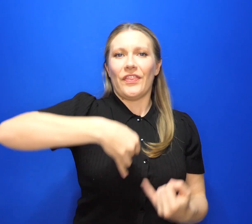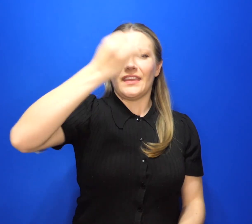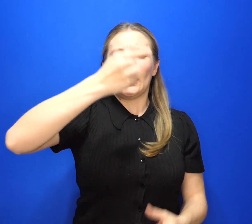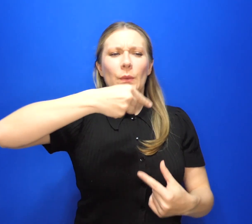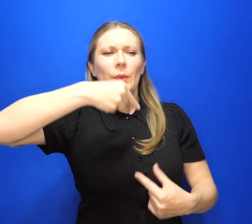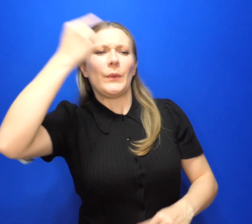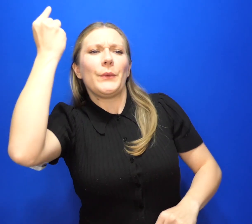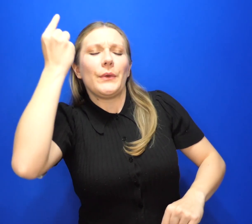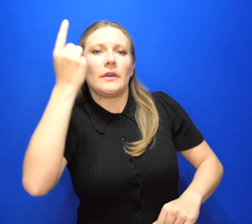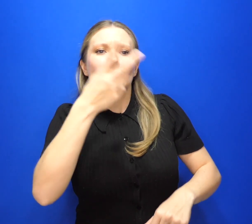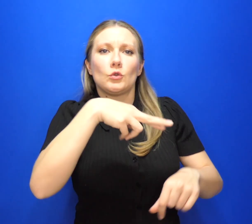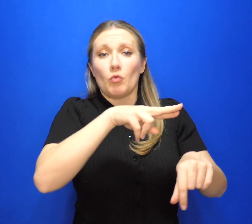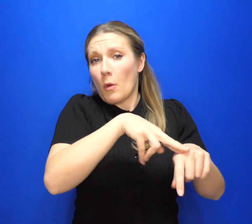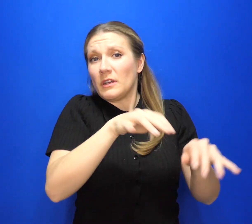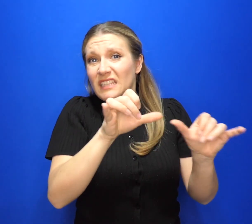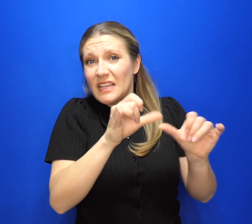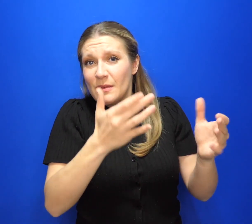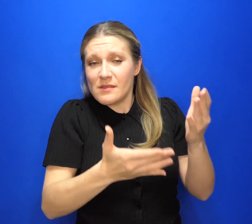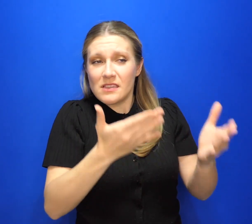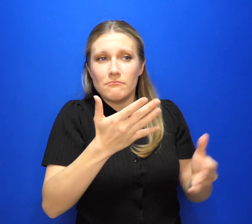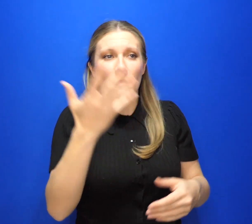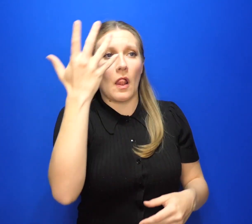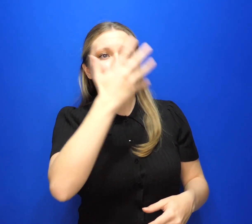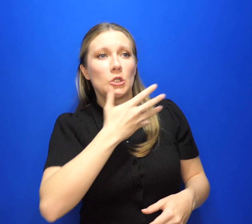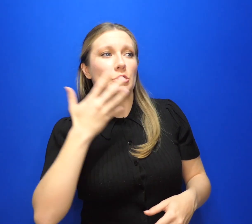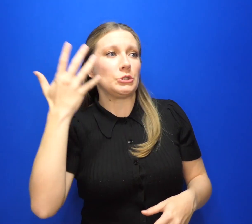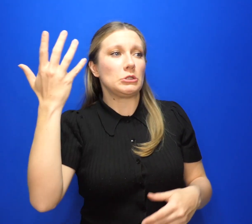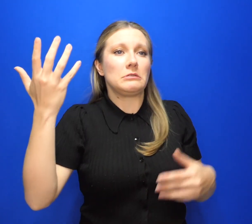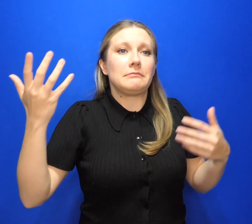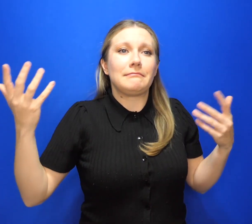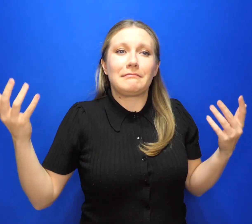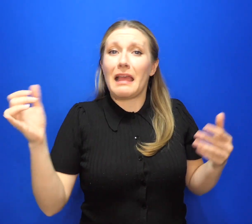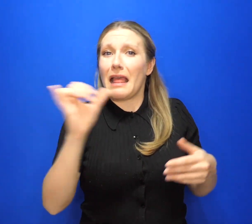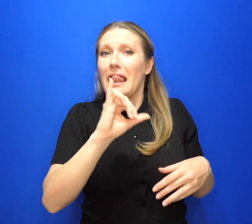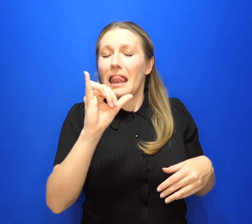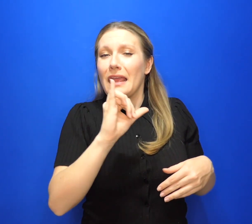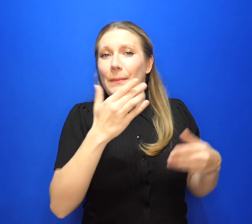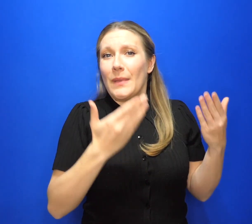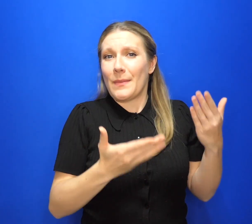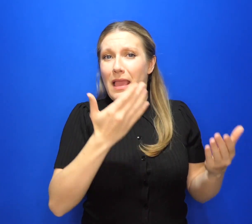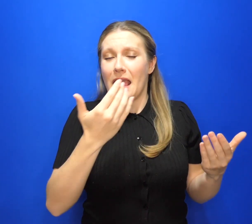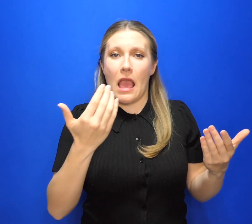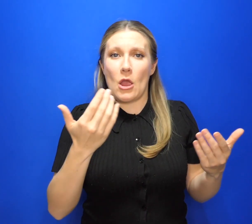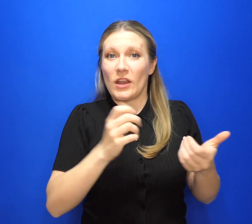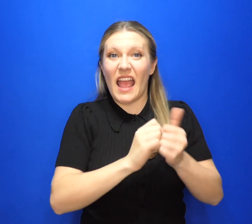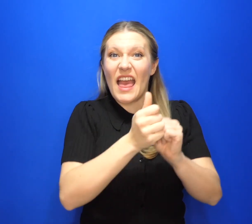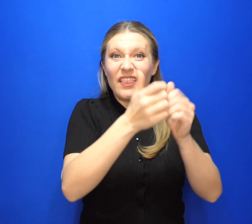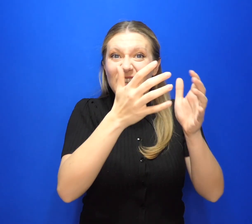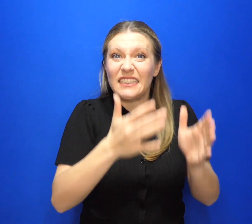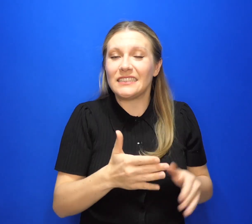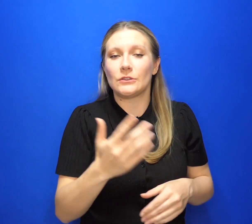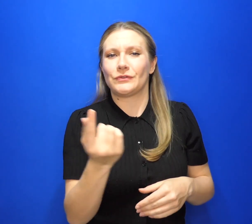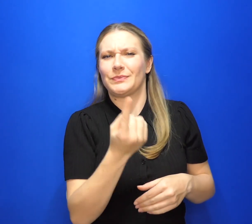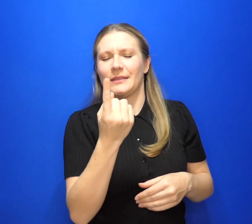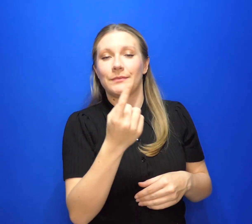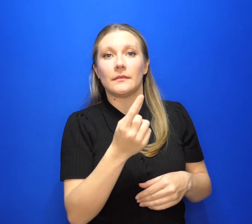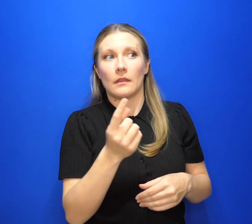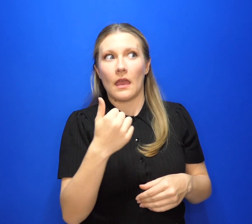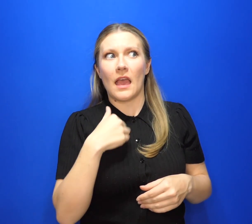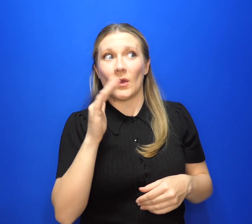thin, normal size, looks, like they maybe are an athlete or something like that. I'll actually